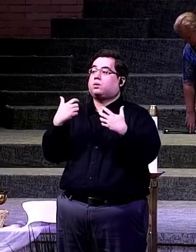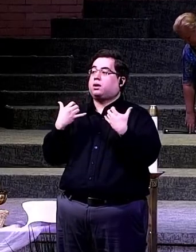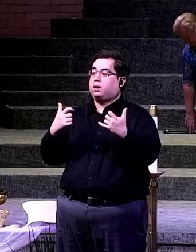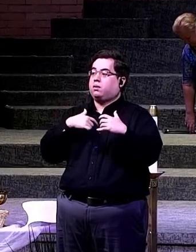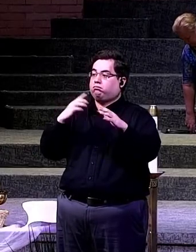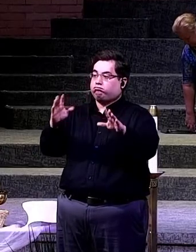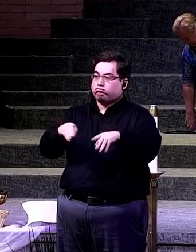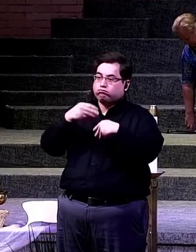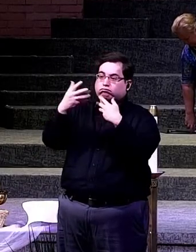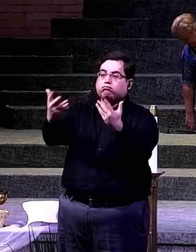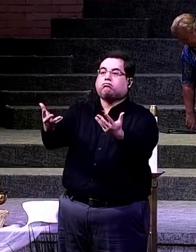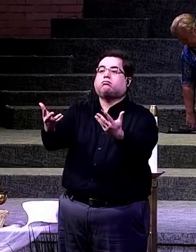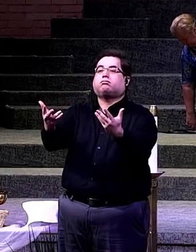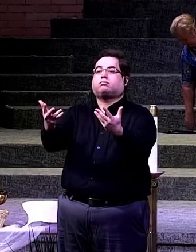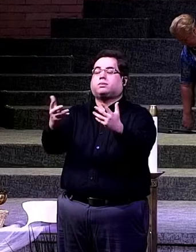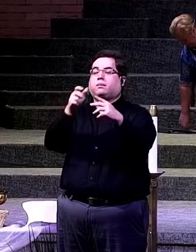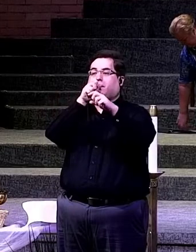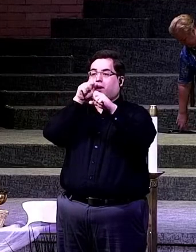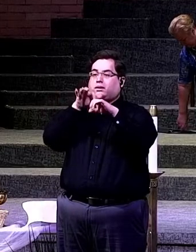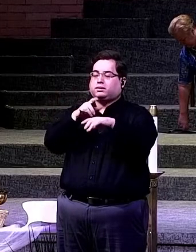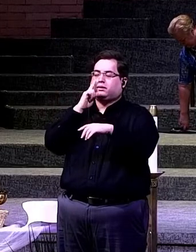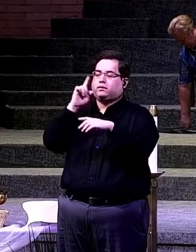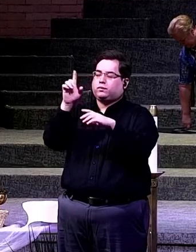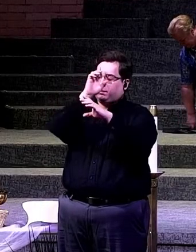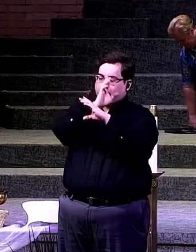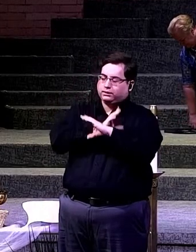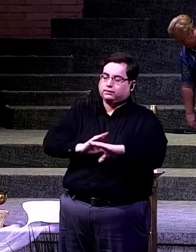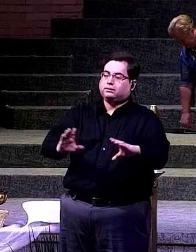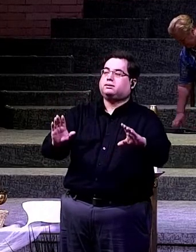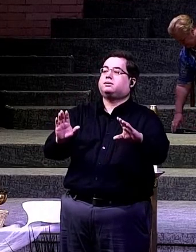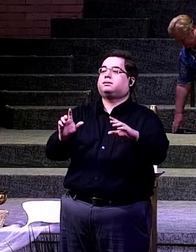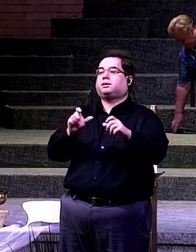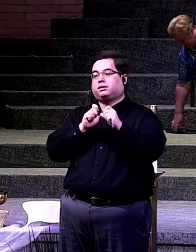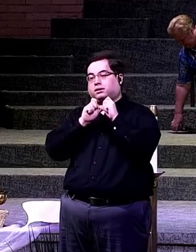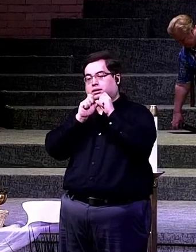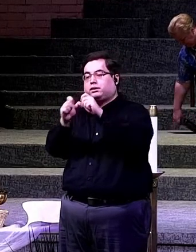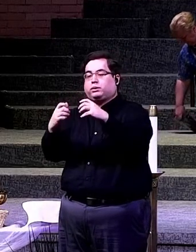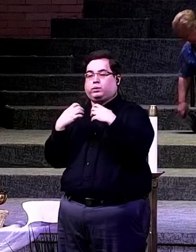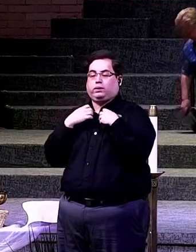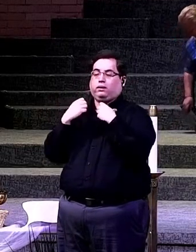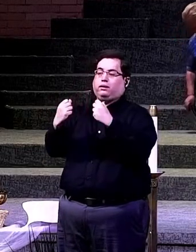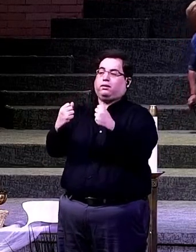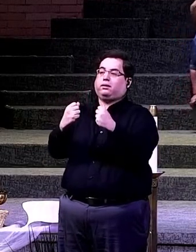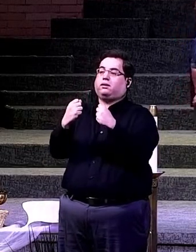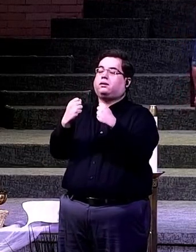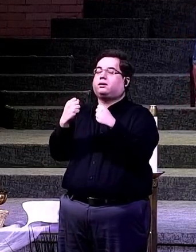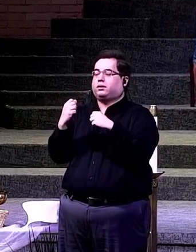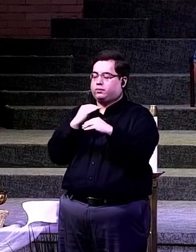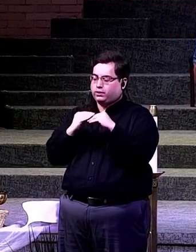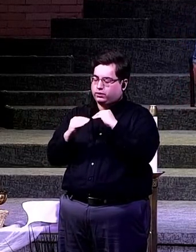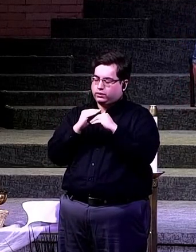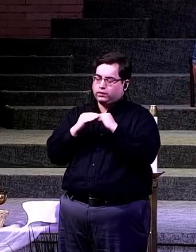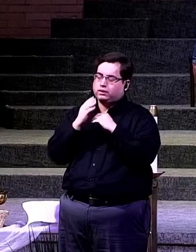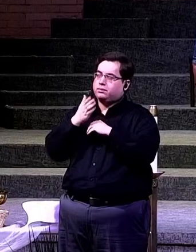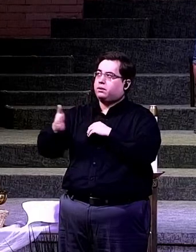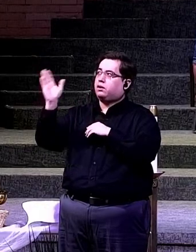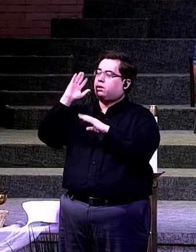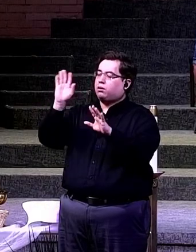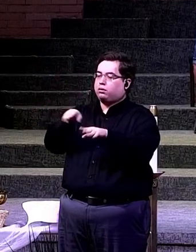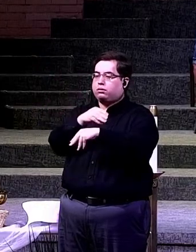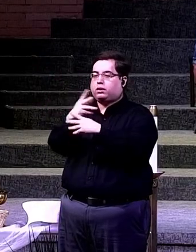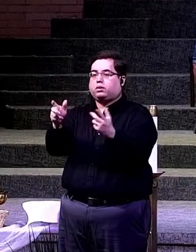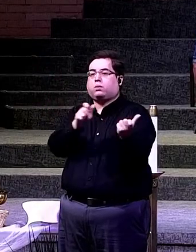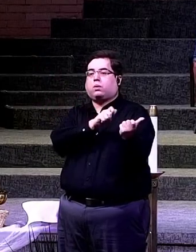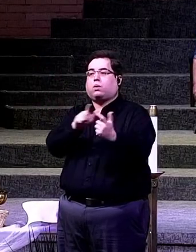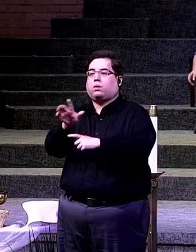you blessings for peace and continued healing and restoration. And may God grant you